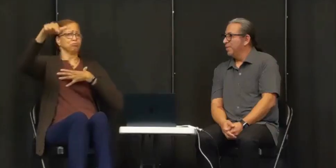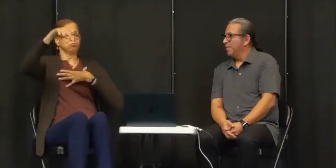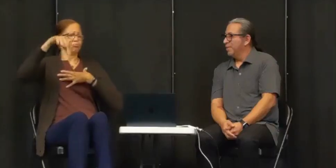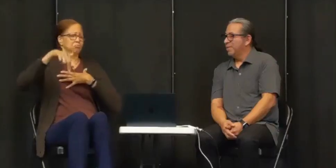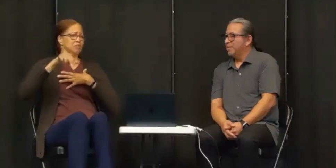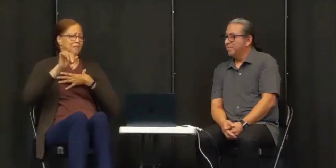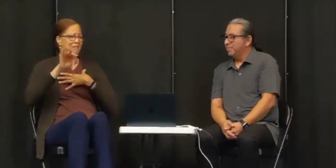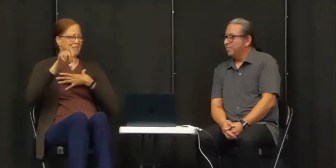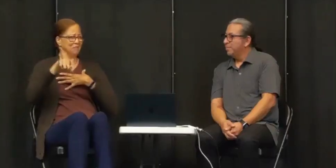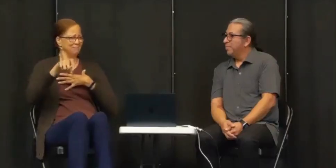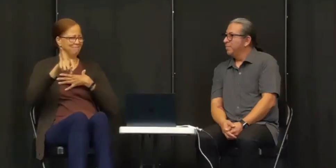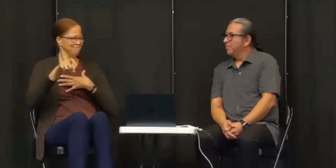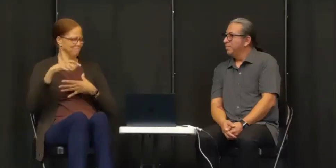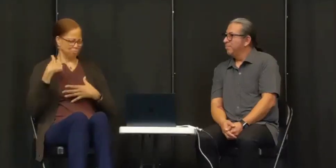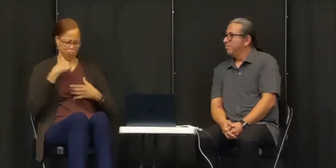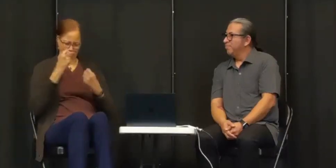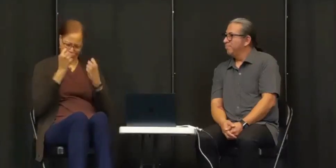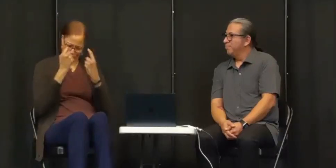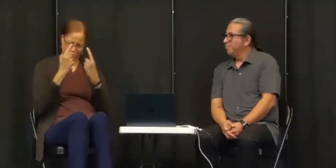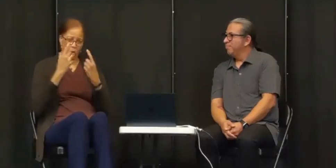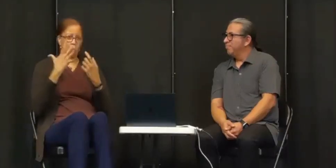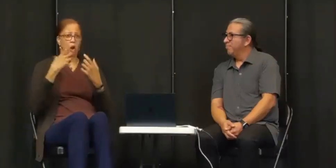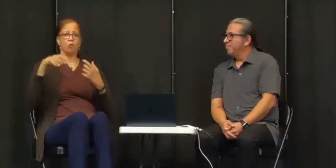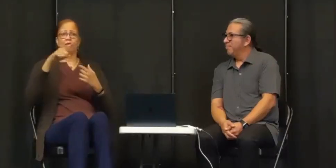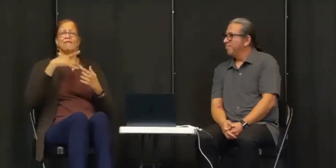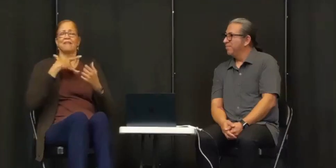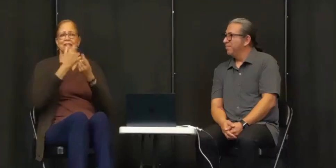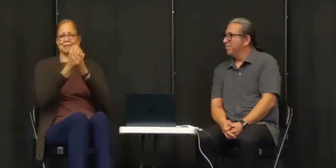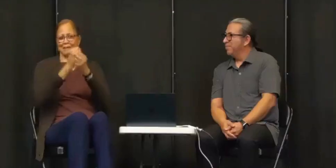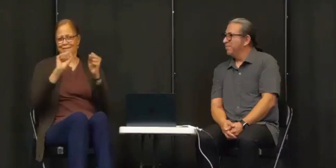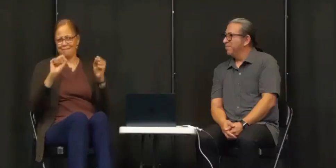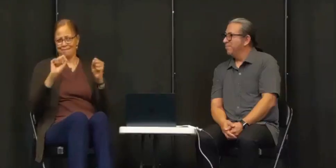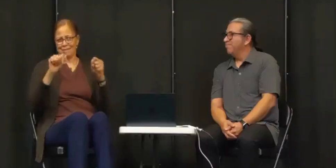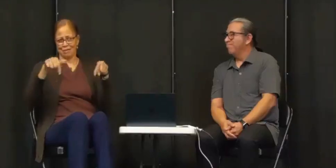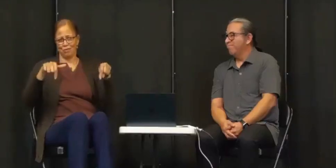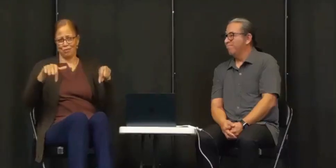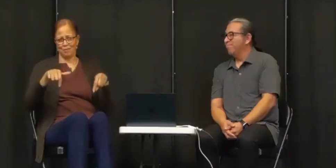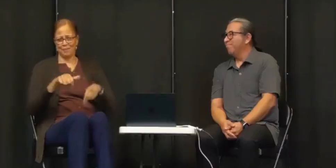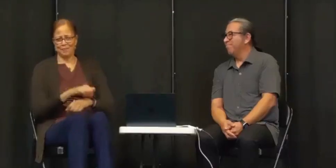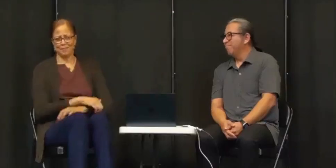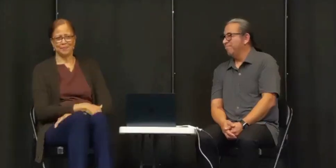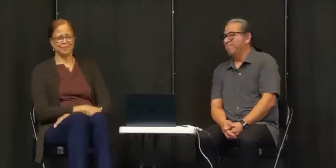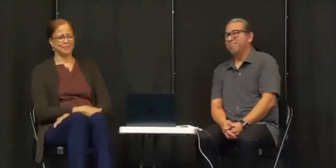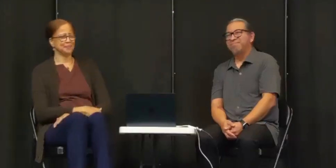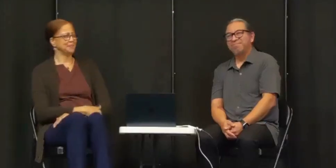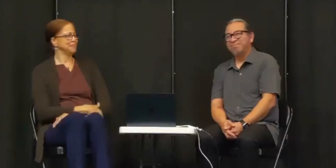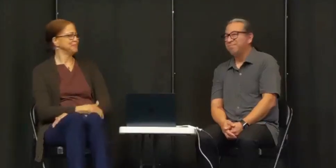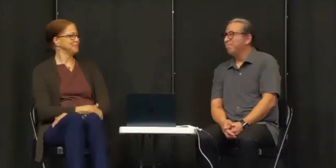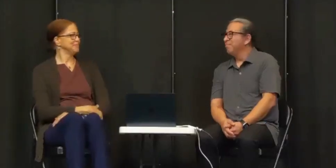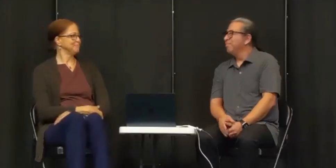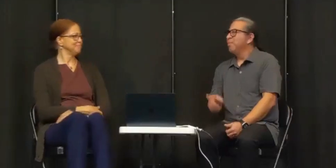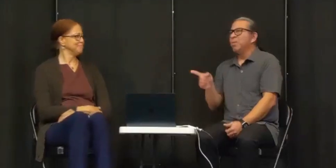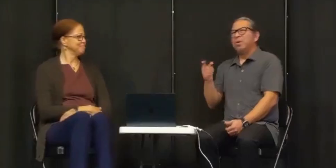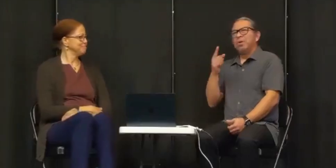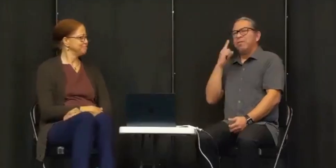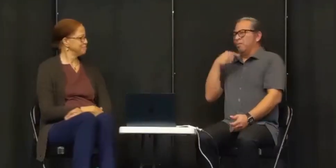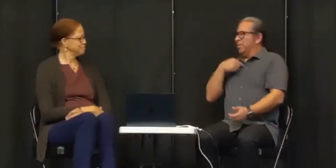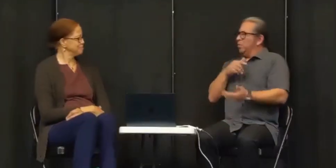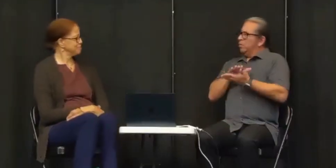overwhelmed. Go out, take a little walk if you need to. We totally understand. We want you to feel safe in this place.